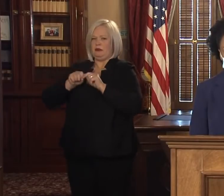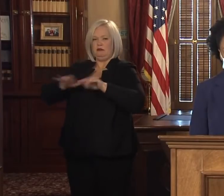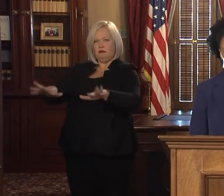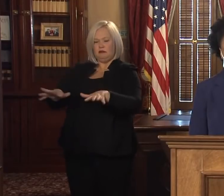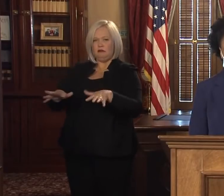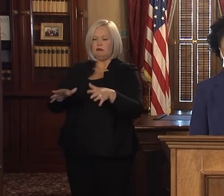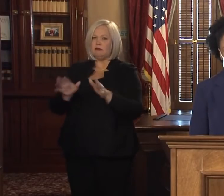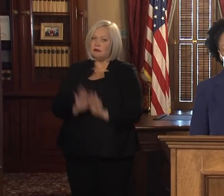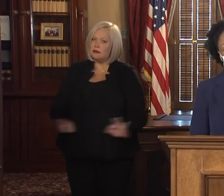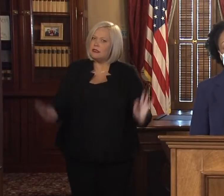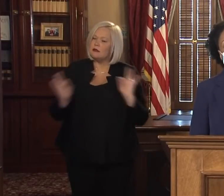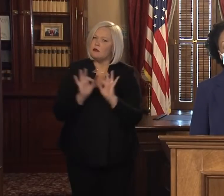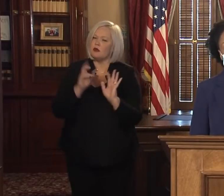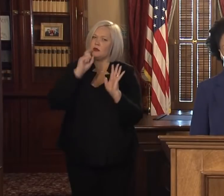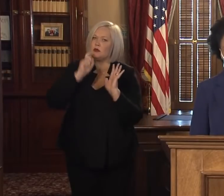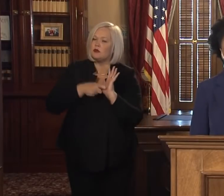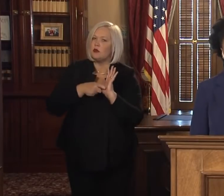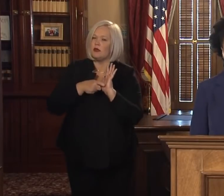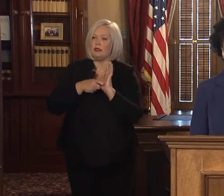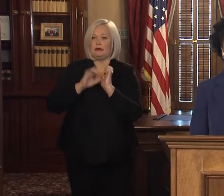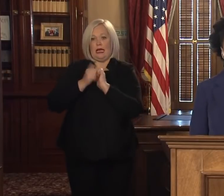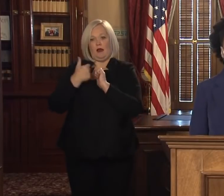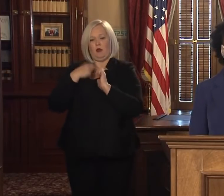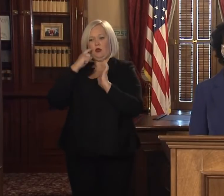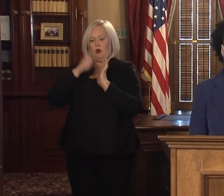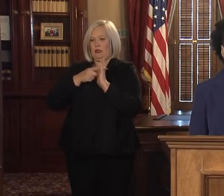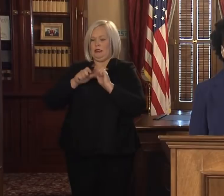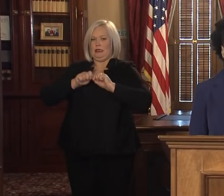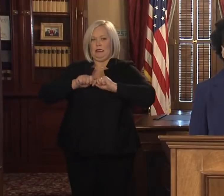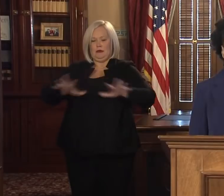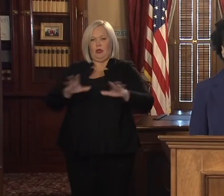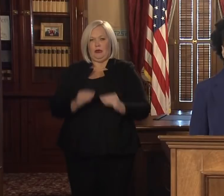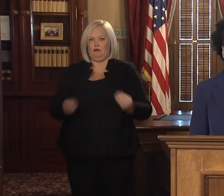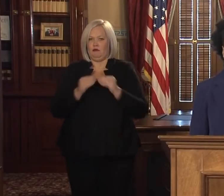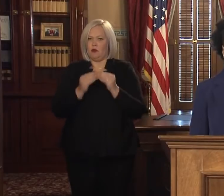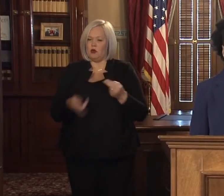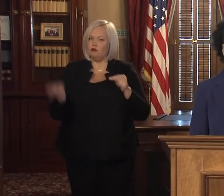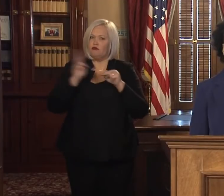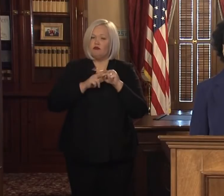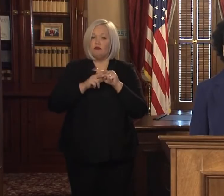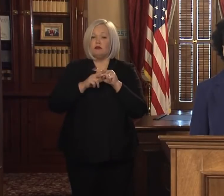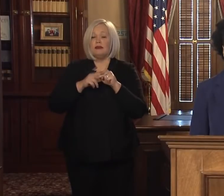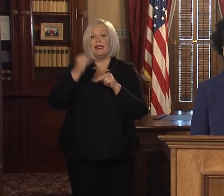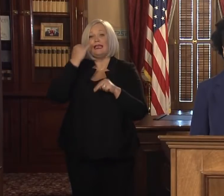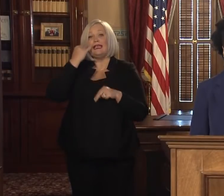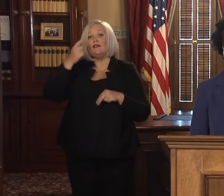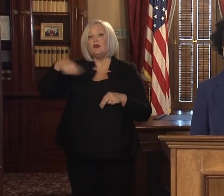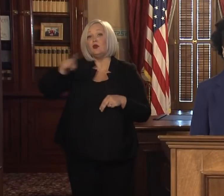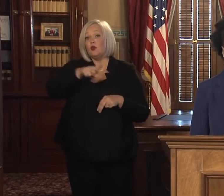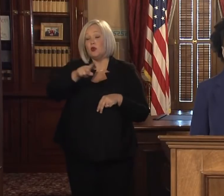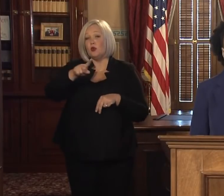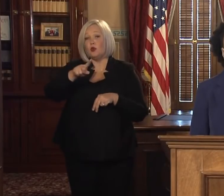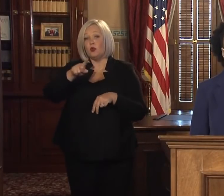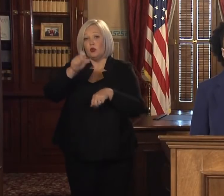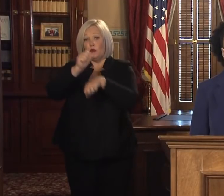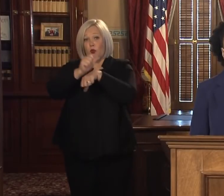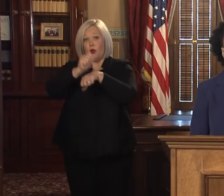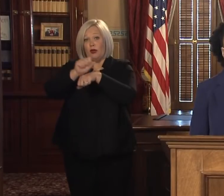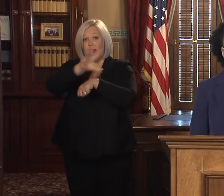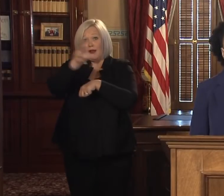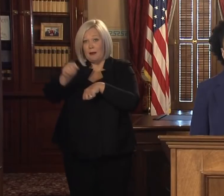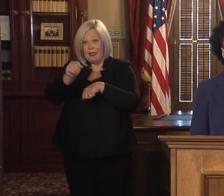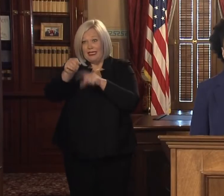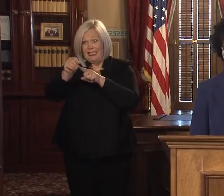this is important. Given the rates of spread that we're seeing across the state, employers that can have their employees work from home right